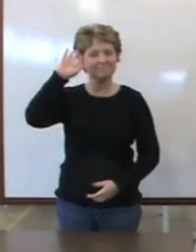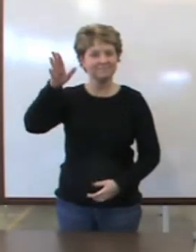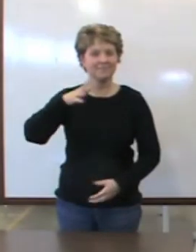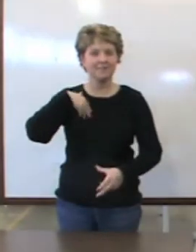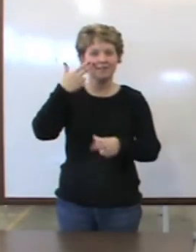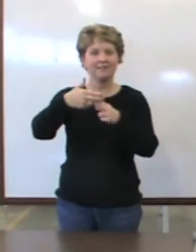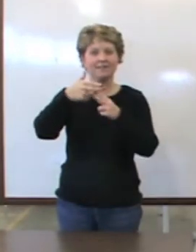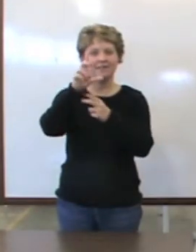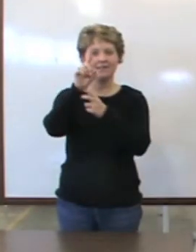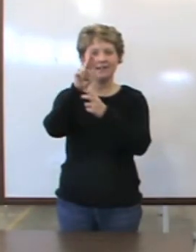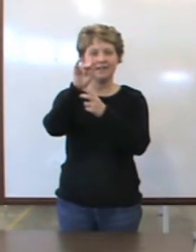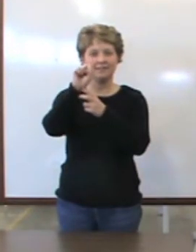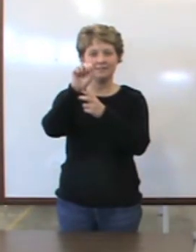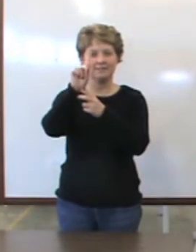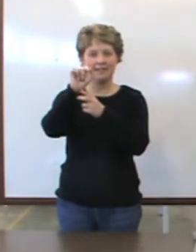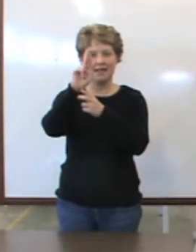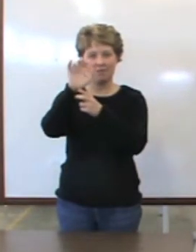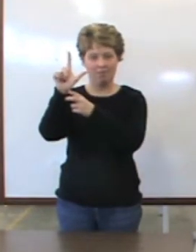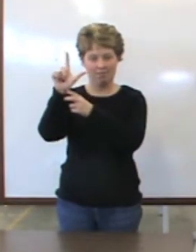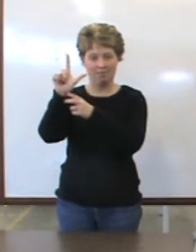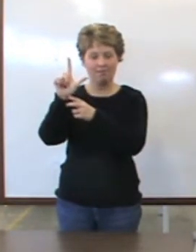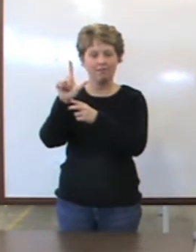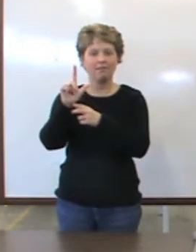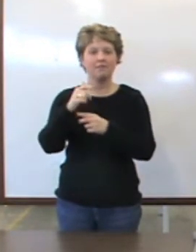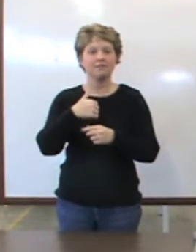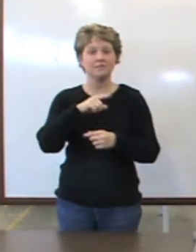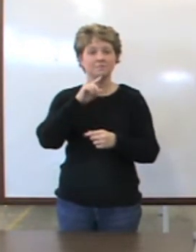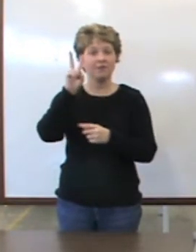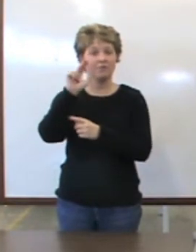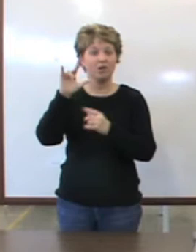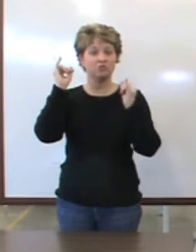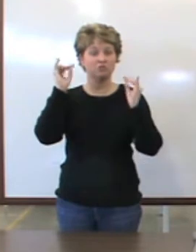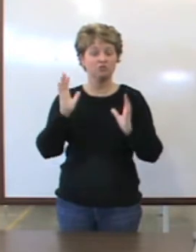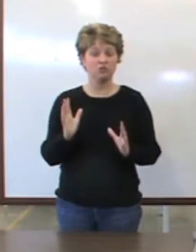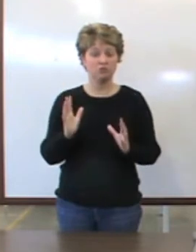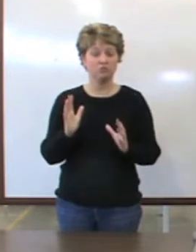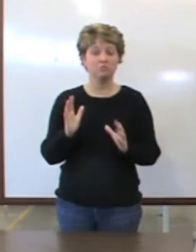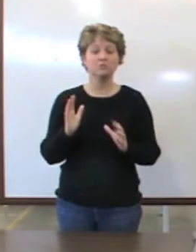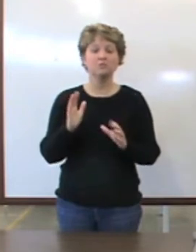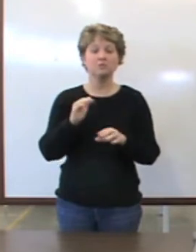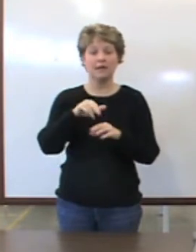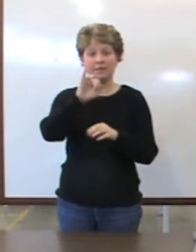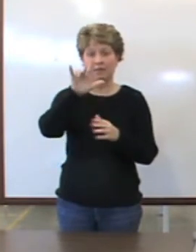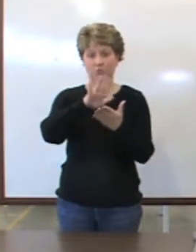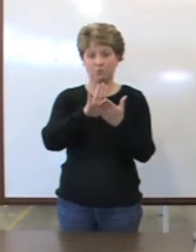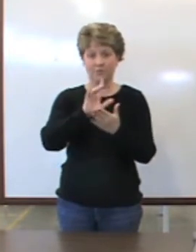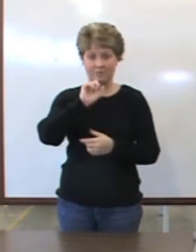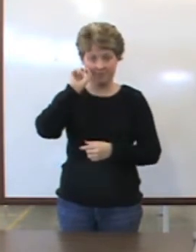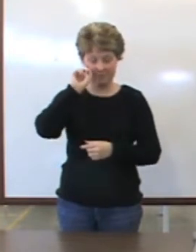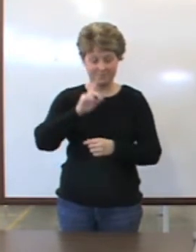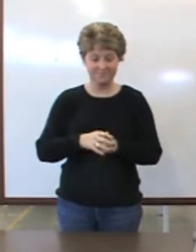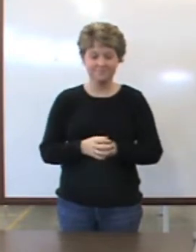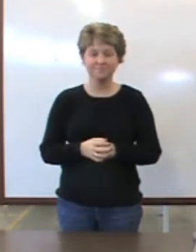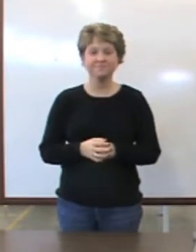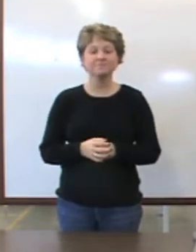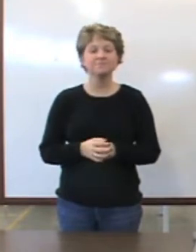Hello, my name is Dennis Daniel. I am the vocational instructor at the Illinois School for the